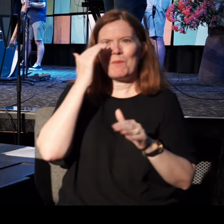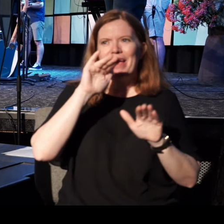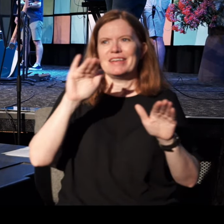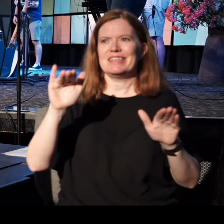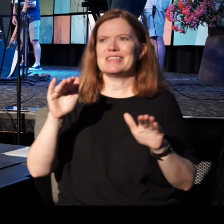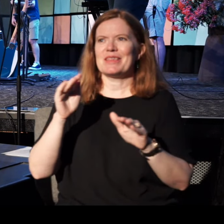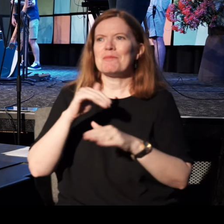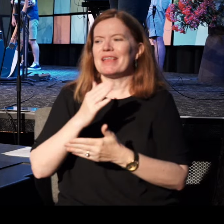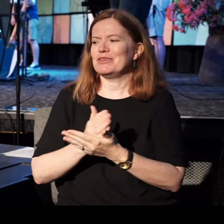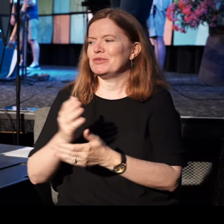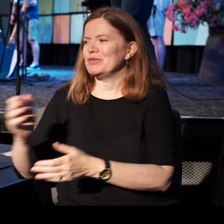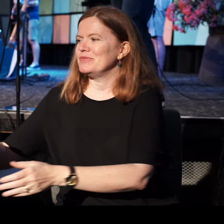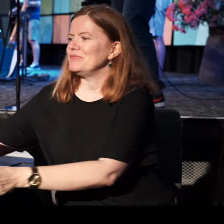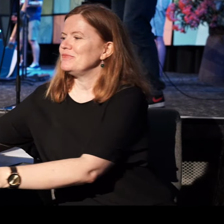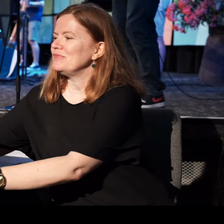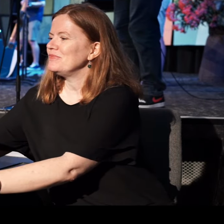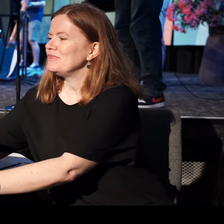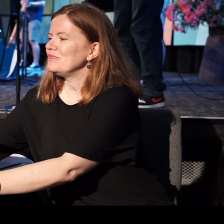message.